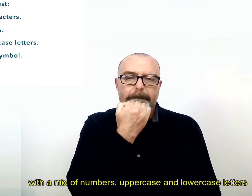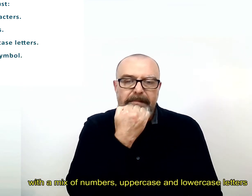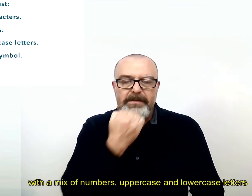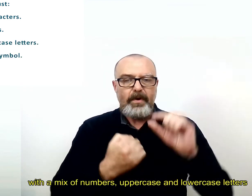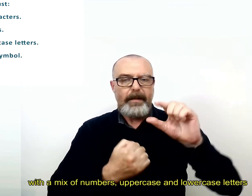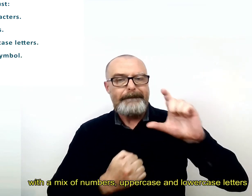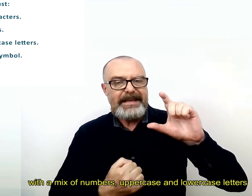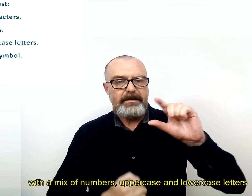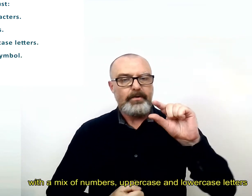symbol.